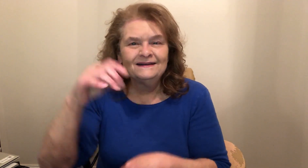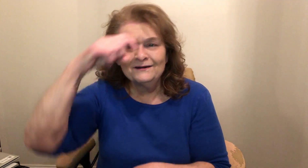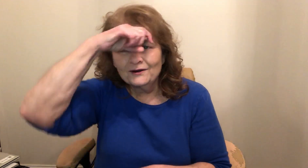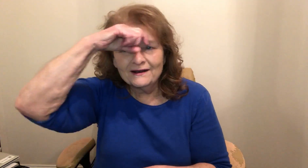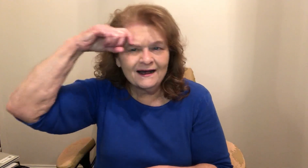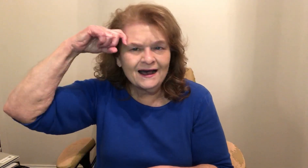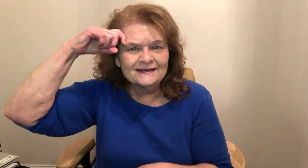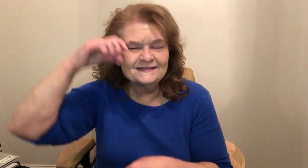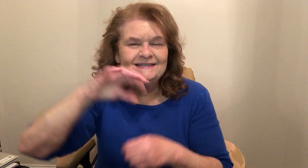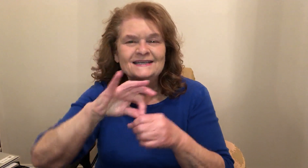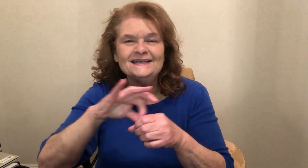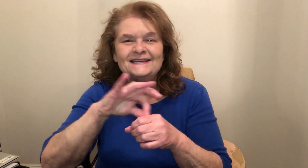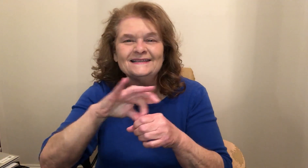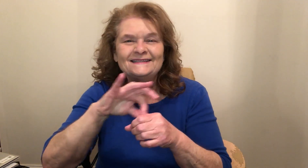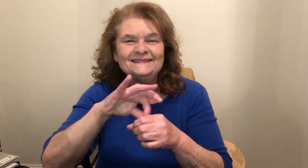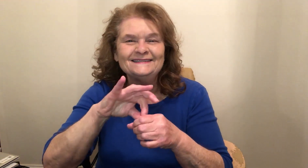or hot tea.